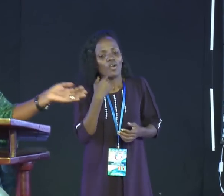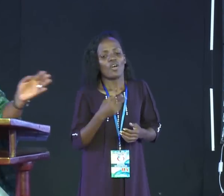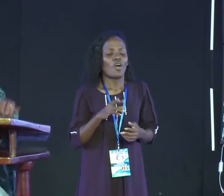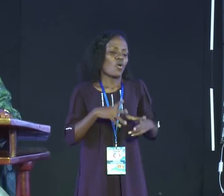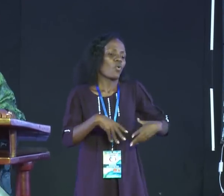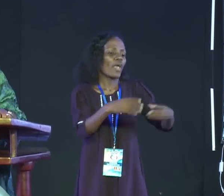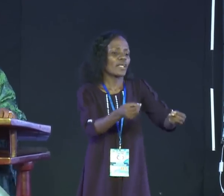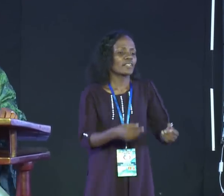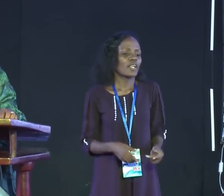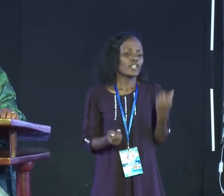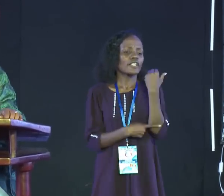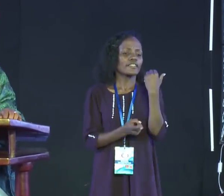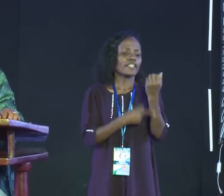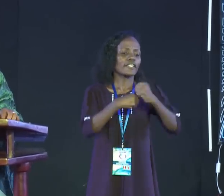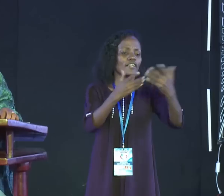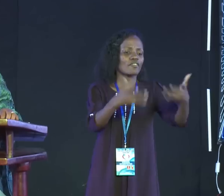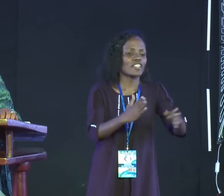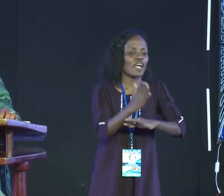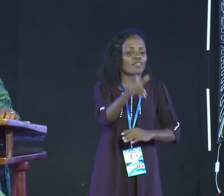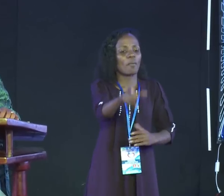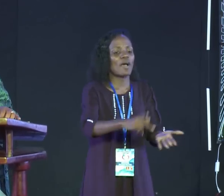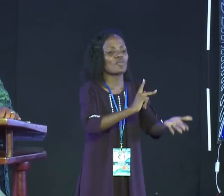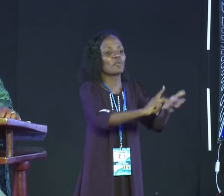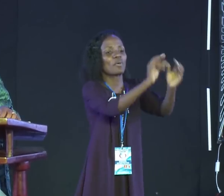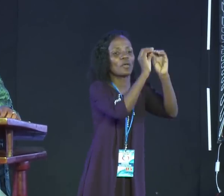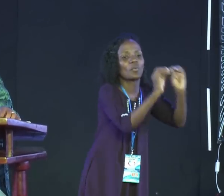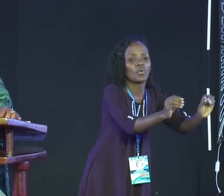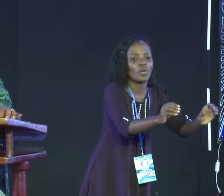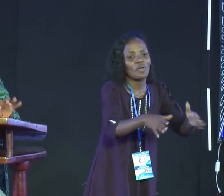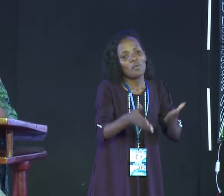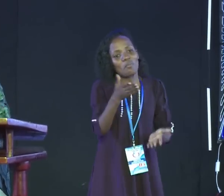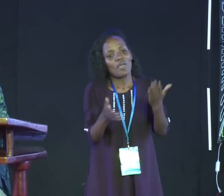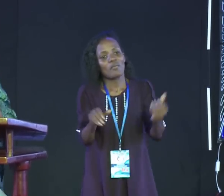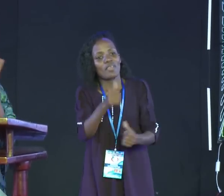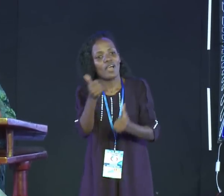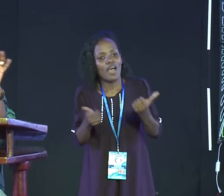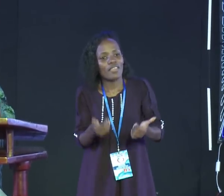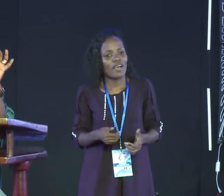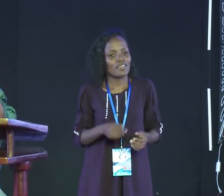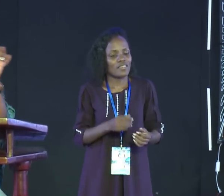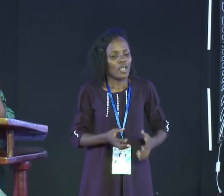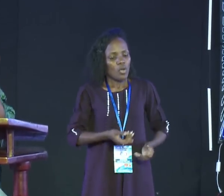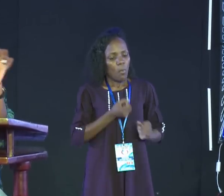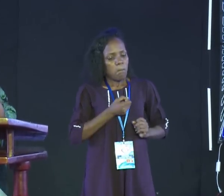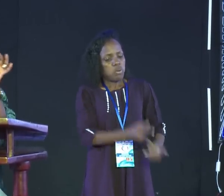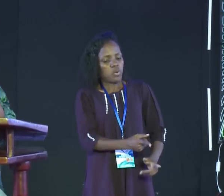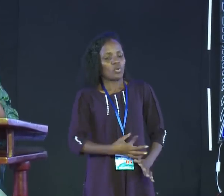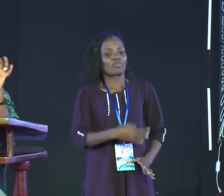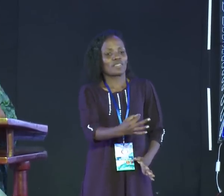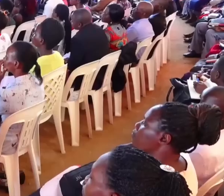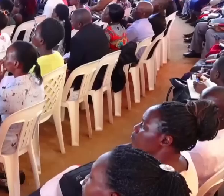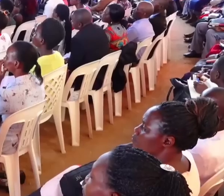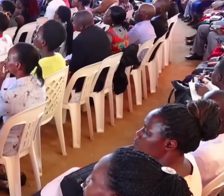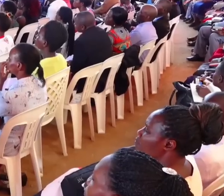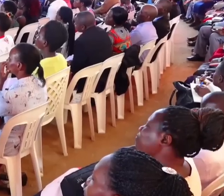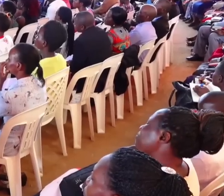Abamuzaalamu abaana ne babeegaana. Those who just gave birth out of her and didn't take care of the children. Obulamu bw'omukazi